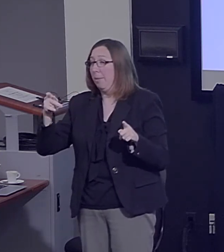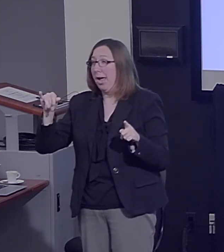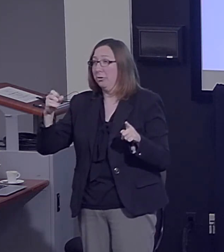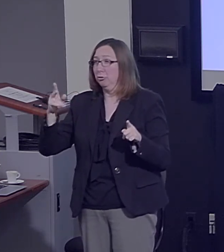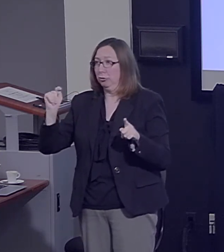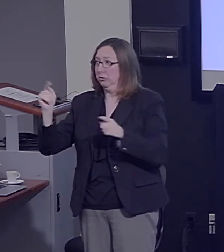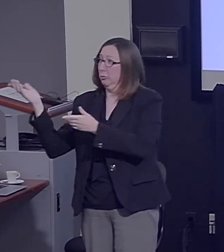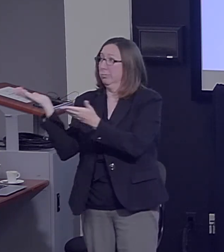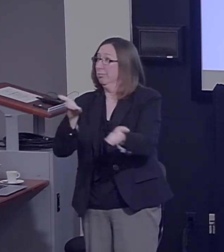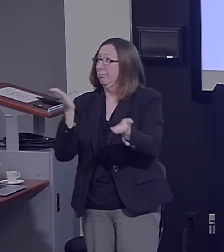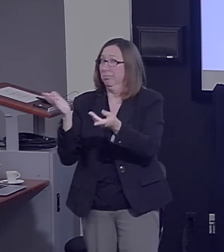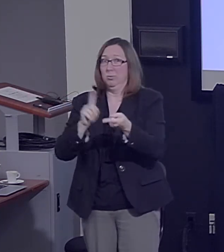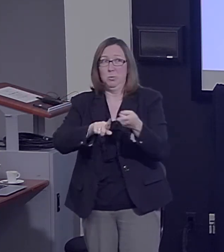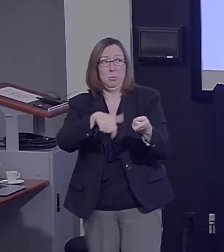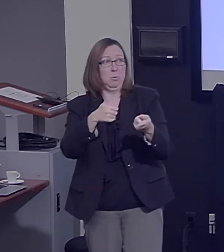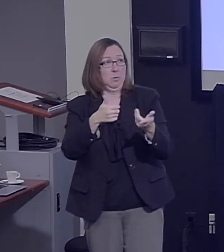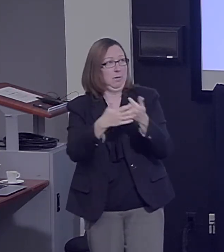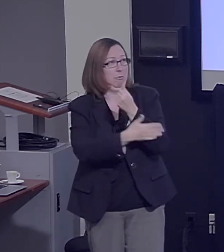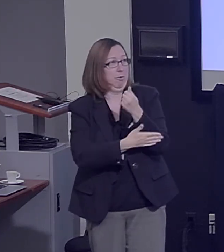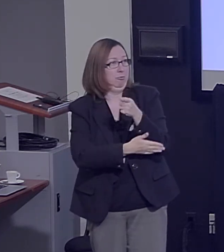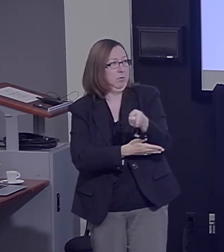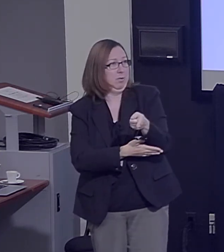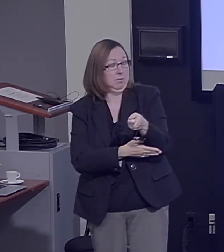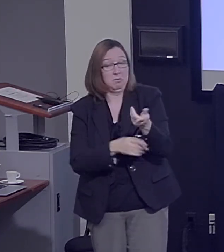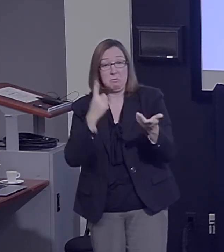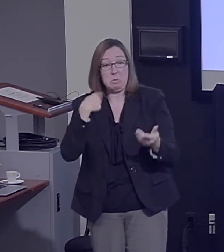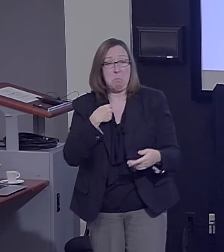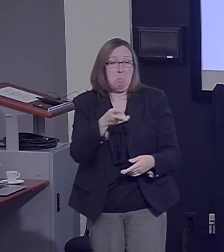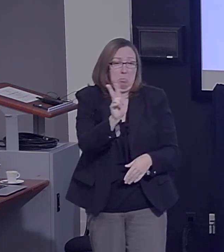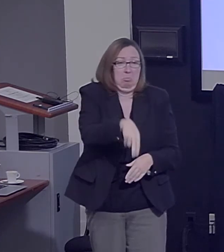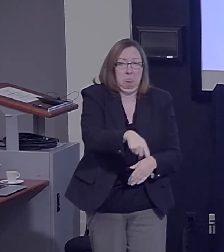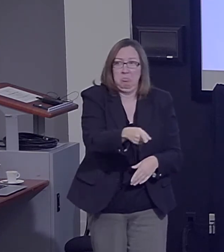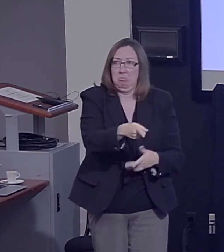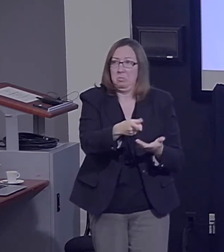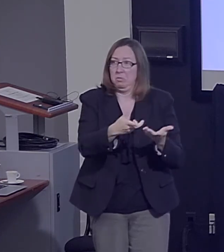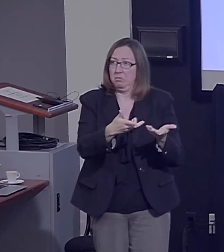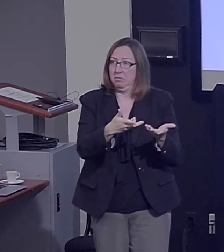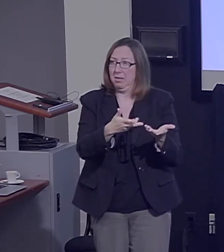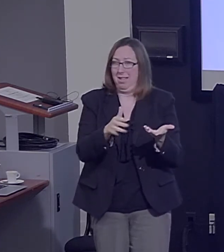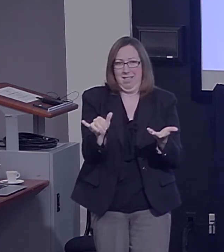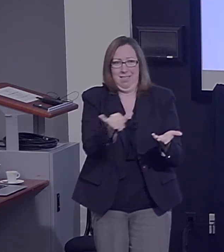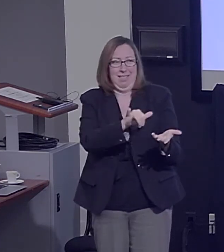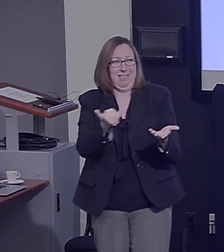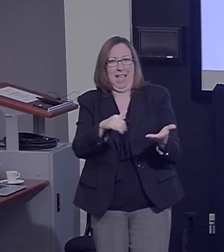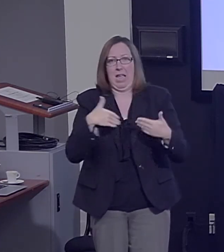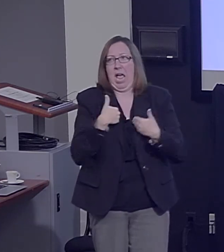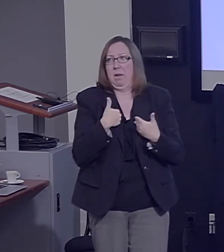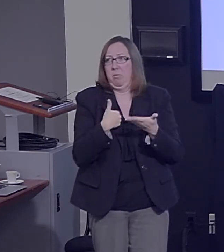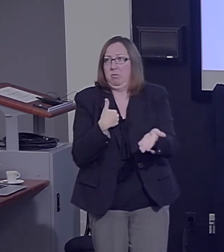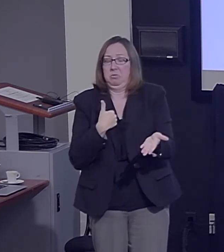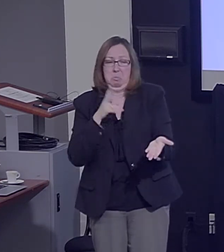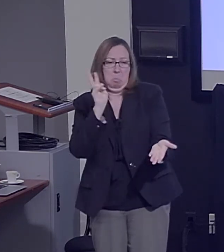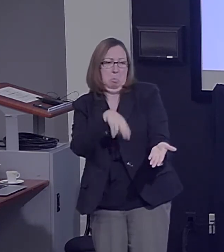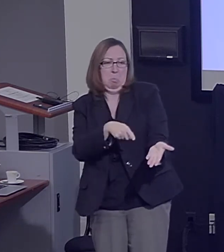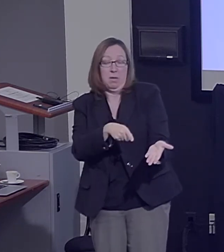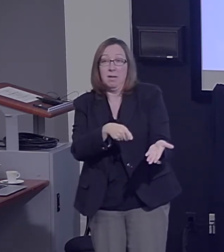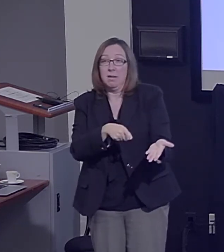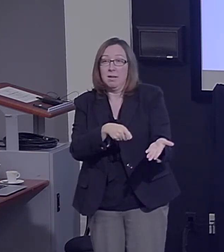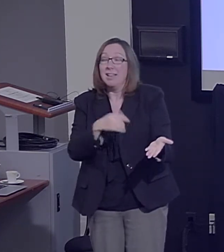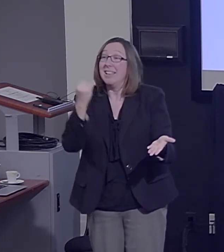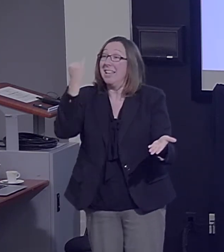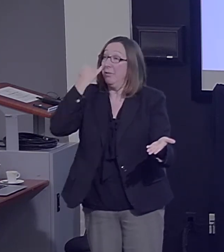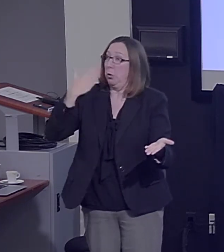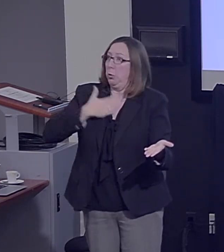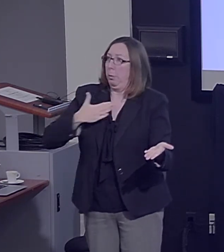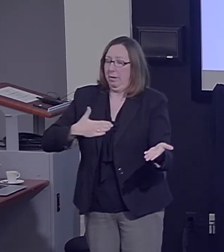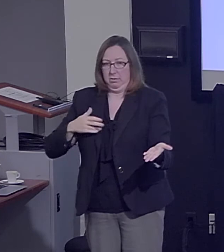for him, there were Untermenschen. If you don't consider that the other guy is like you, this is almost